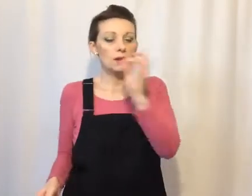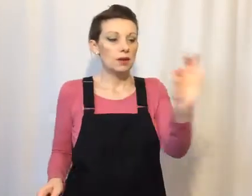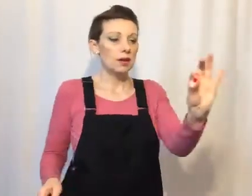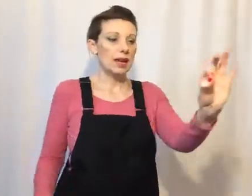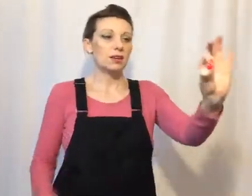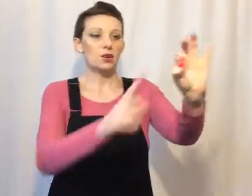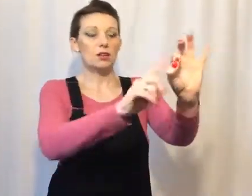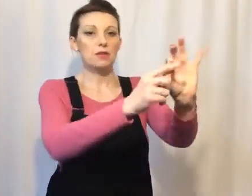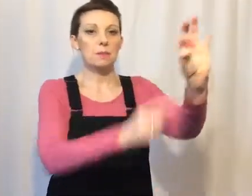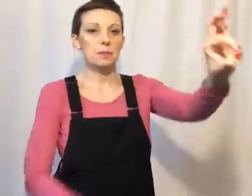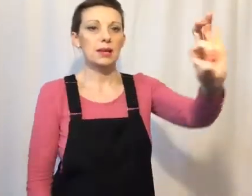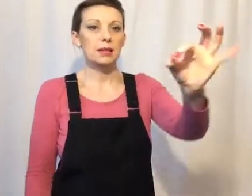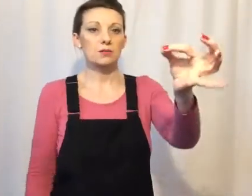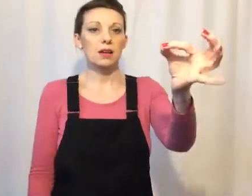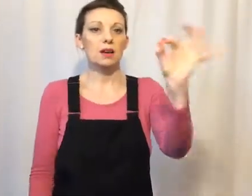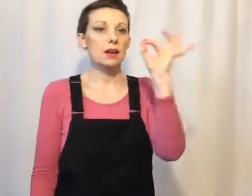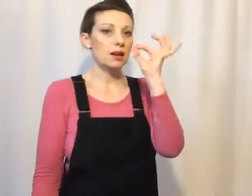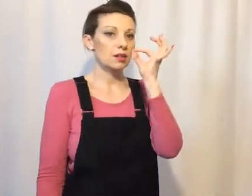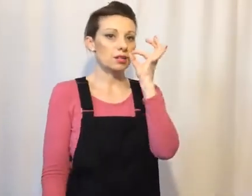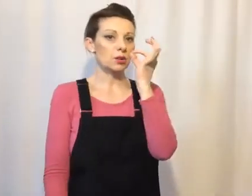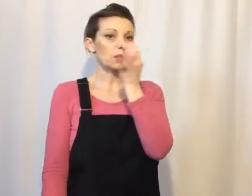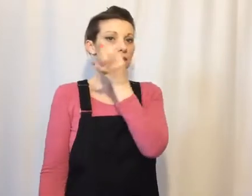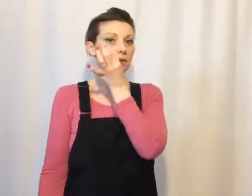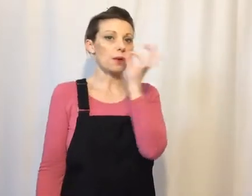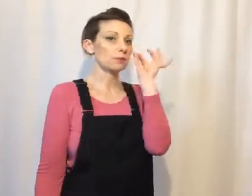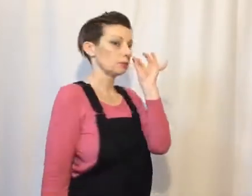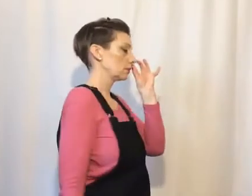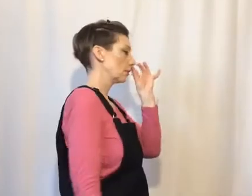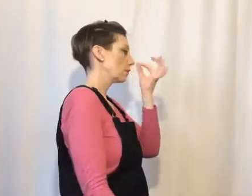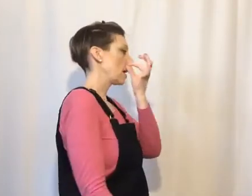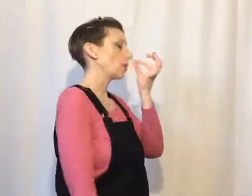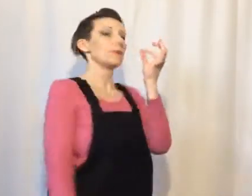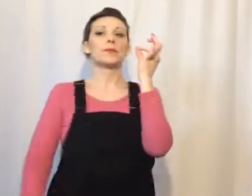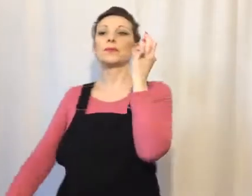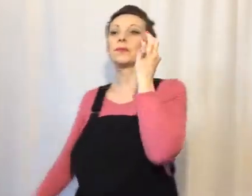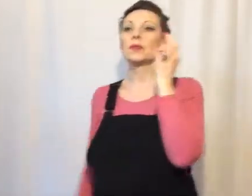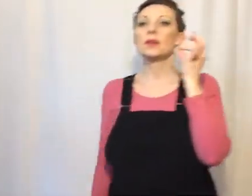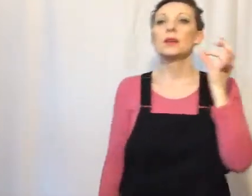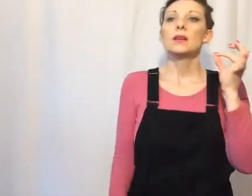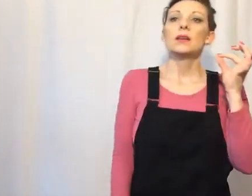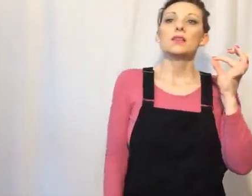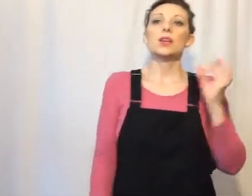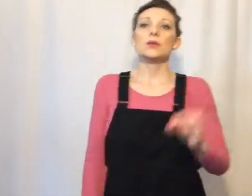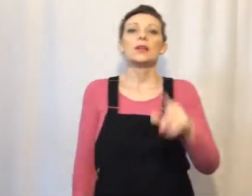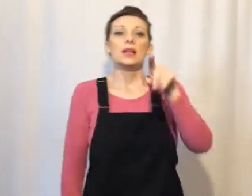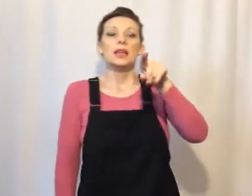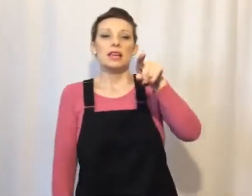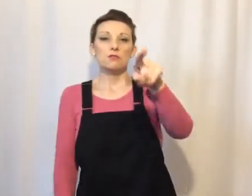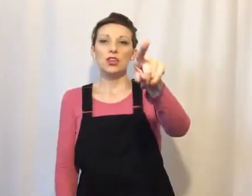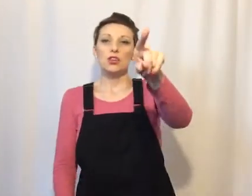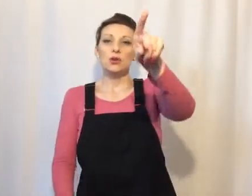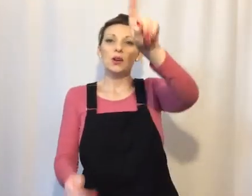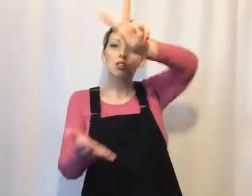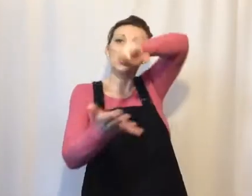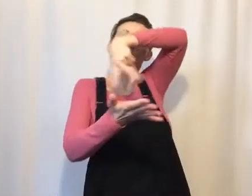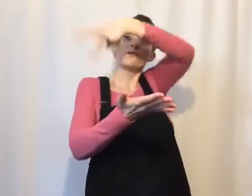And again, you've got your thumb, index finger, and it's like you're sniffing a flower, flower. So, if you should